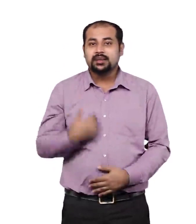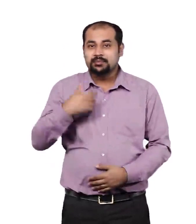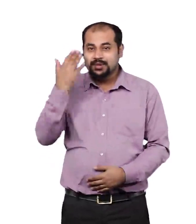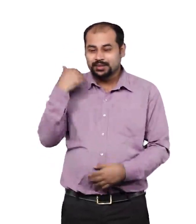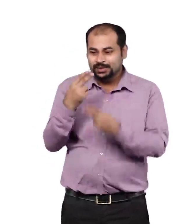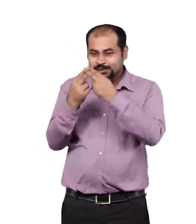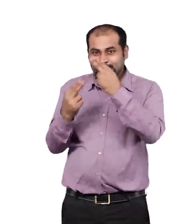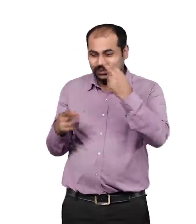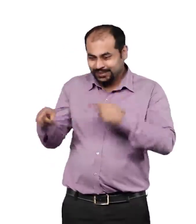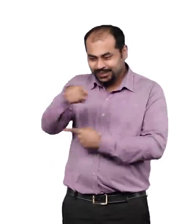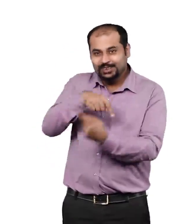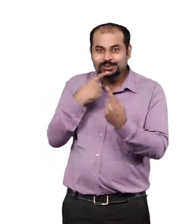Act out this story.